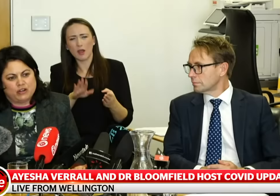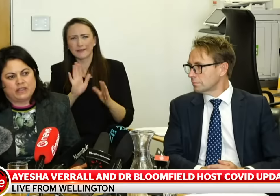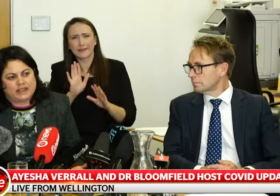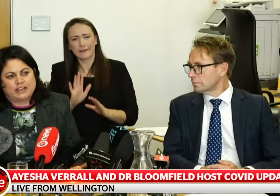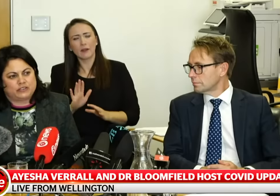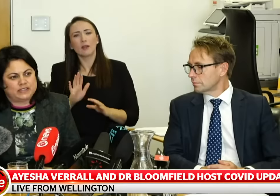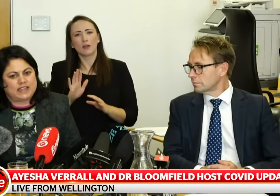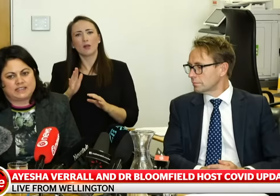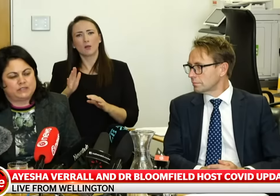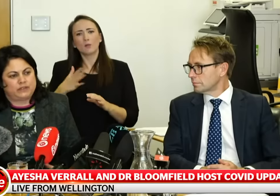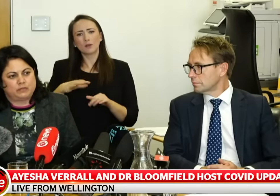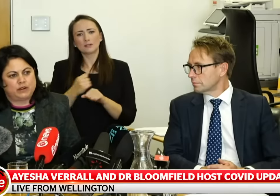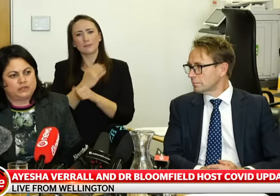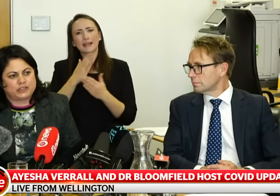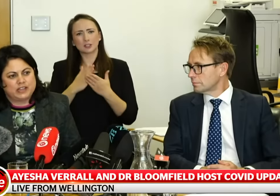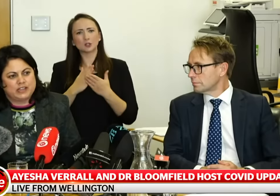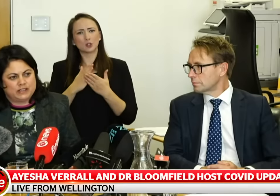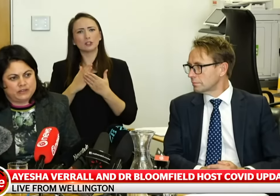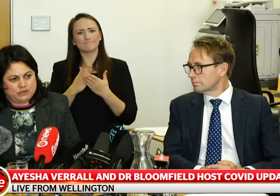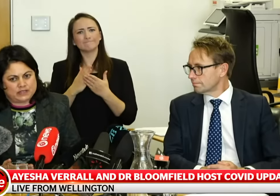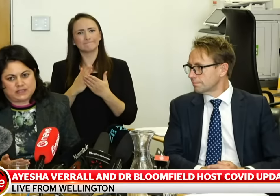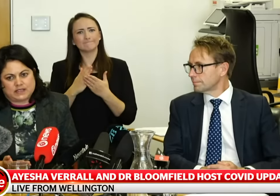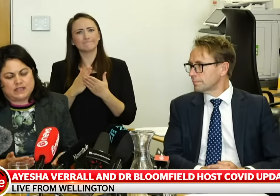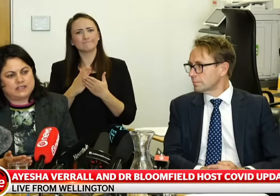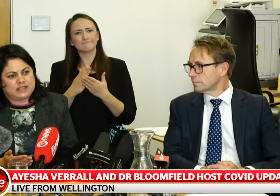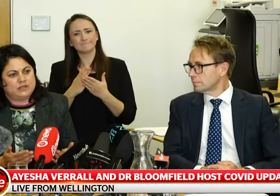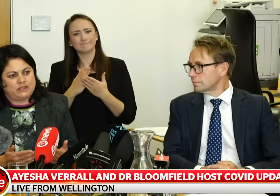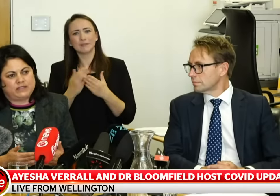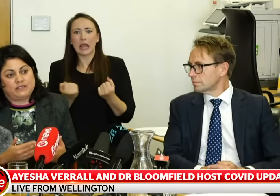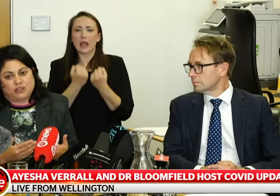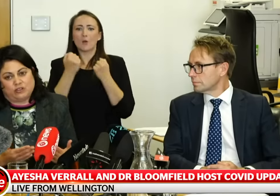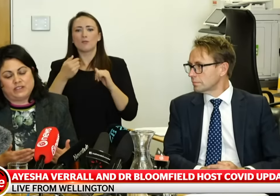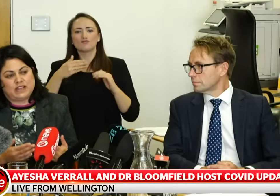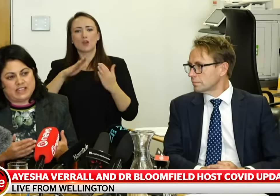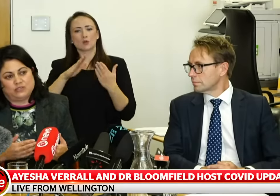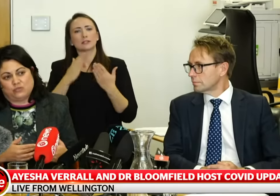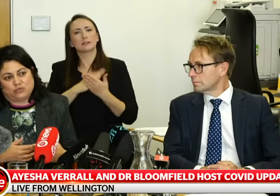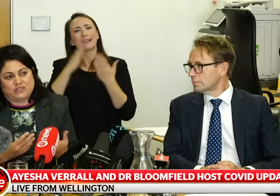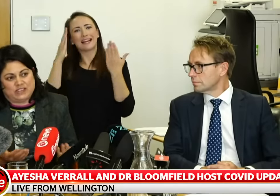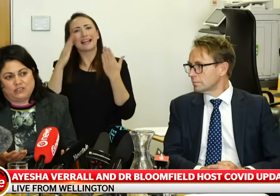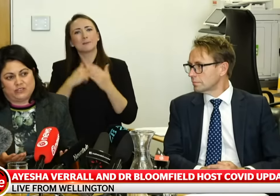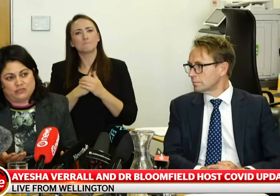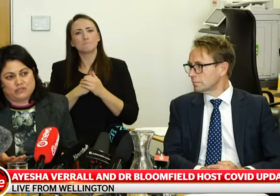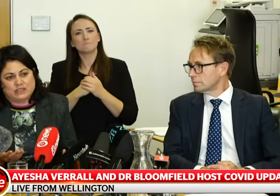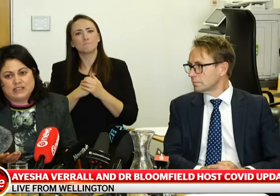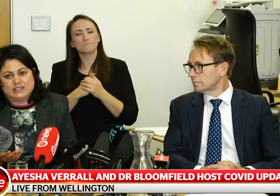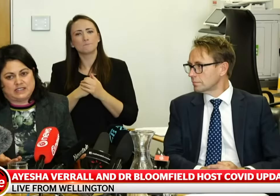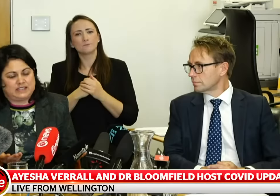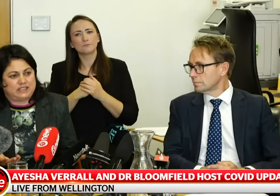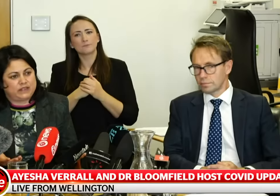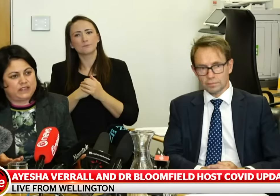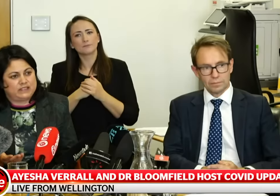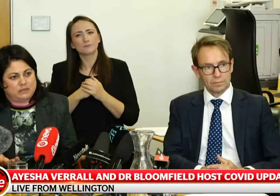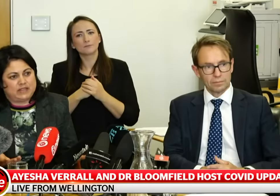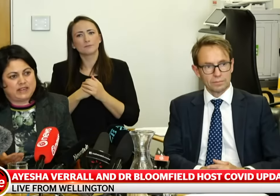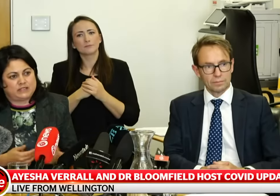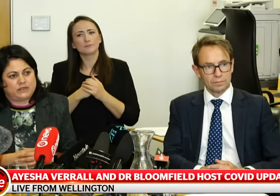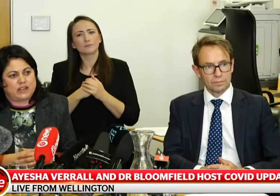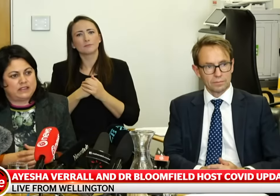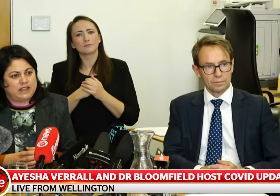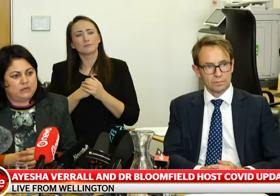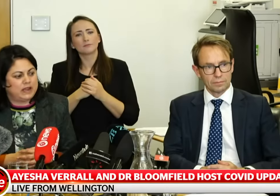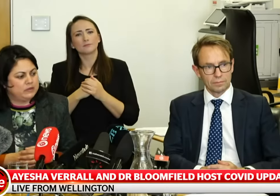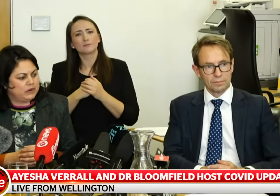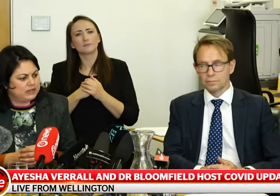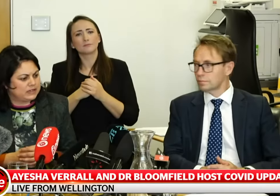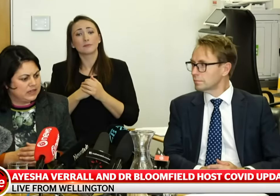We know other countries take a different approach. The US CDC, you have to have COVID as your cause of death on your death certificate to be